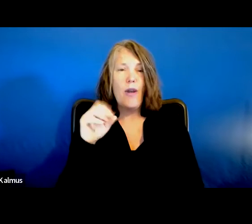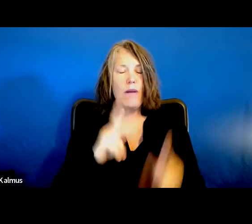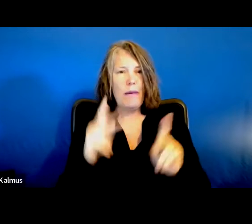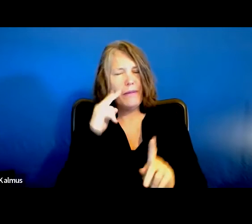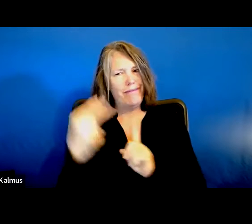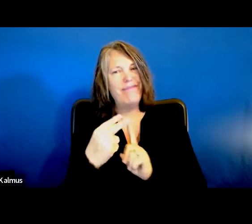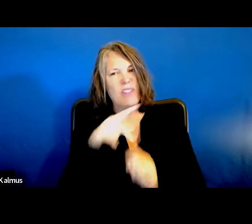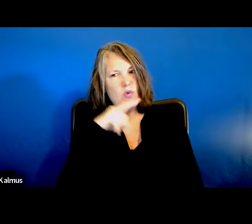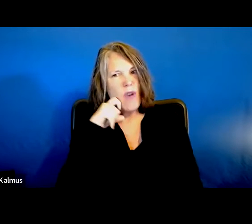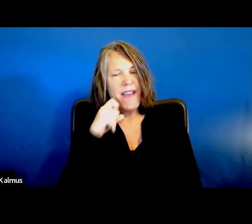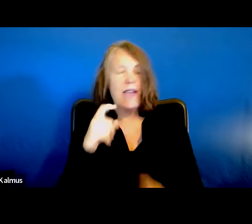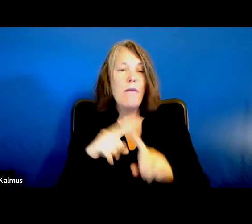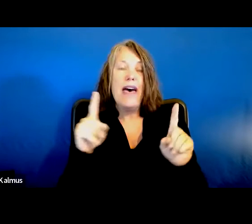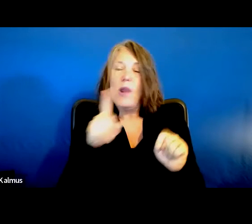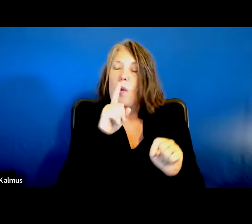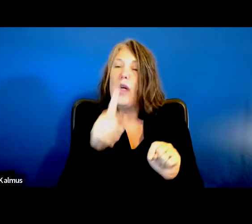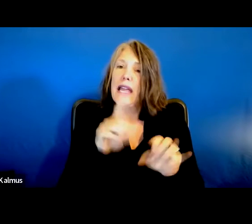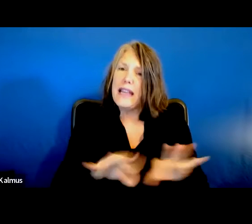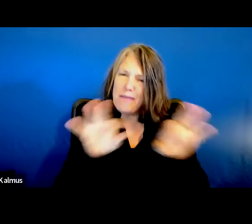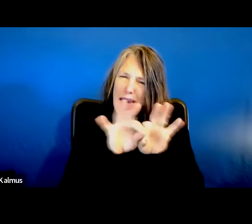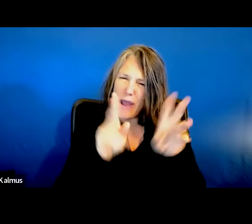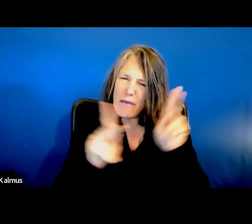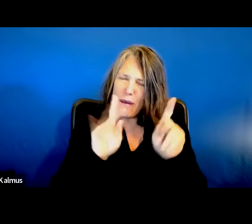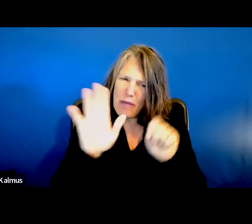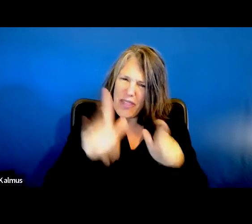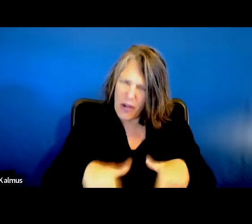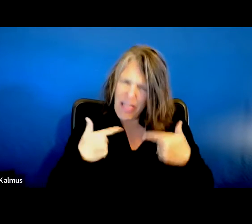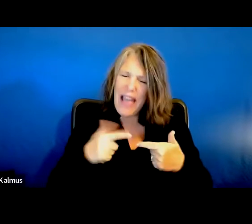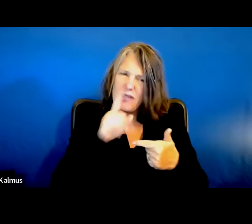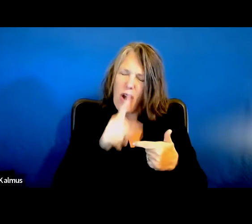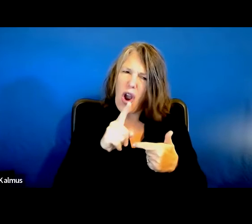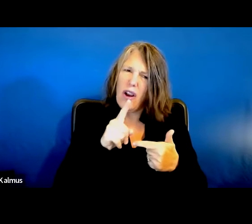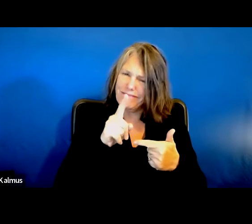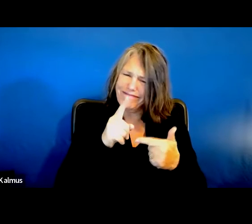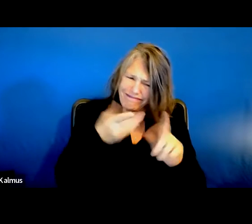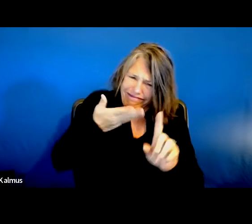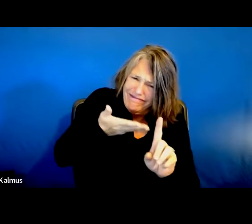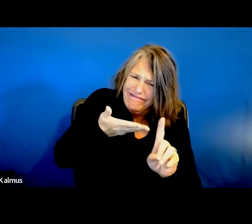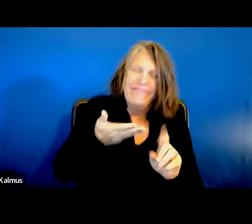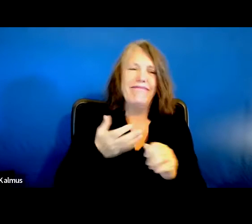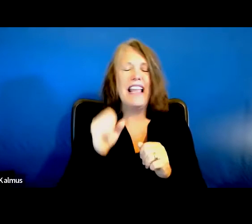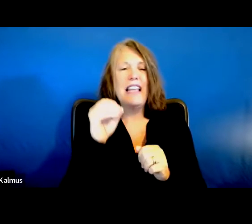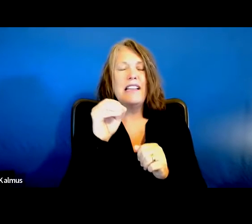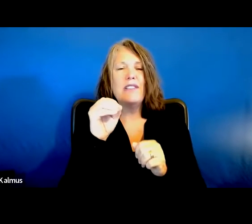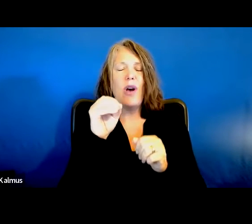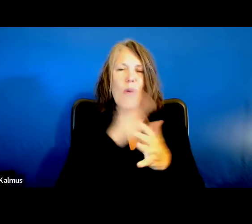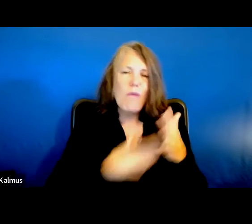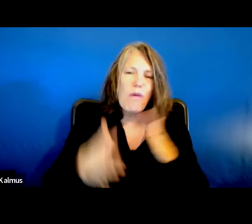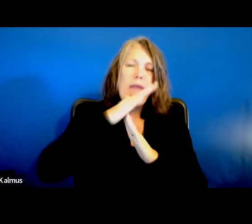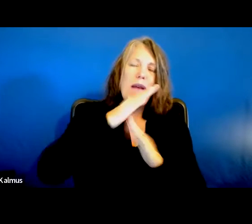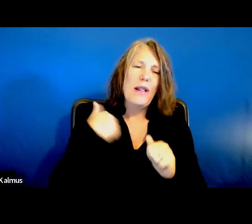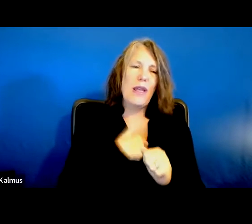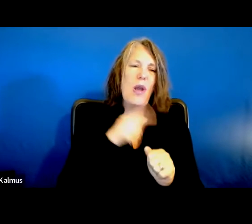unfeeling, but it really matters, and people's lives are at stake when we talk about data. And so primarily, we are a group